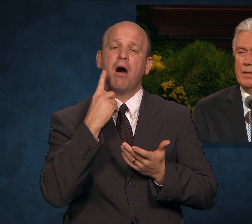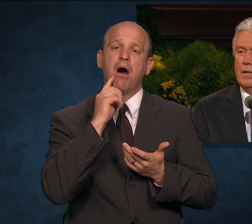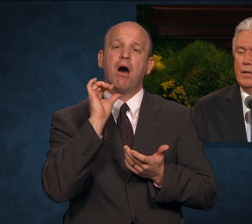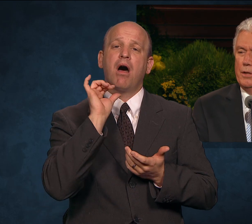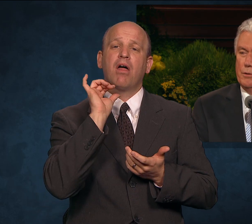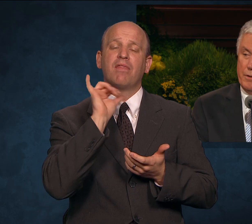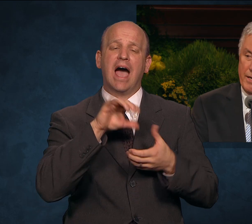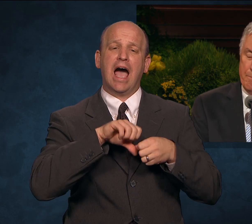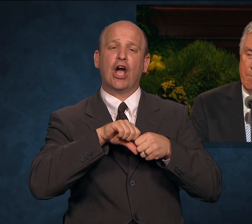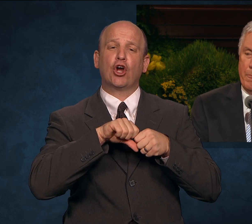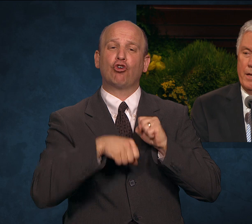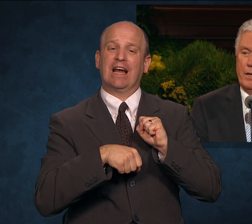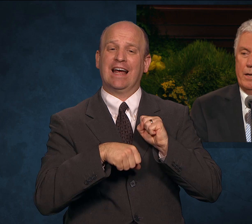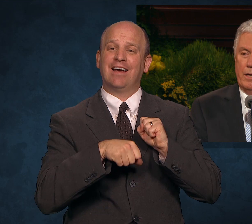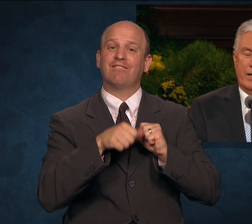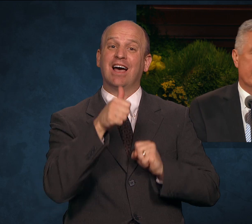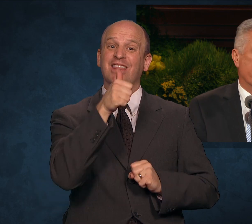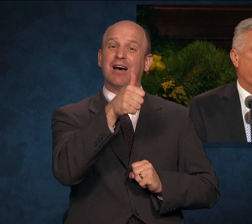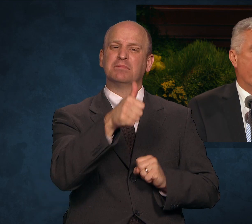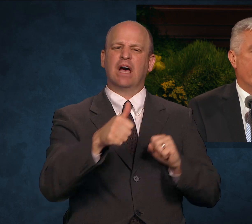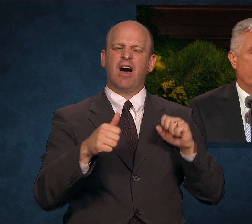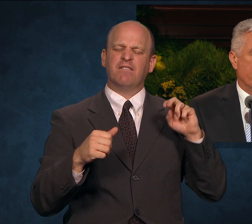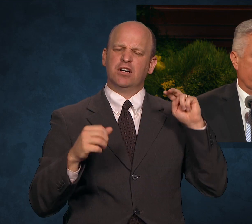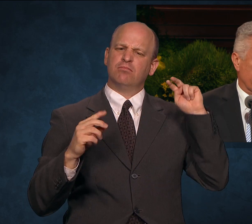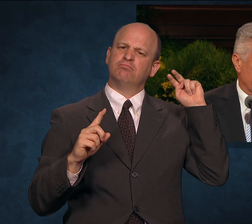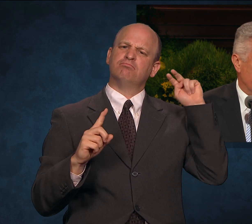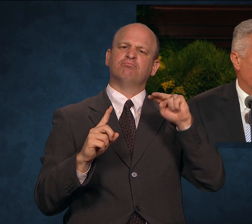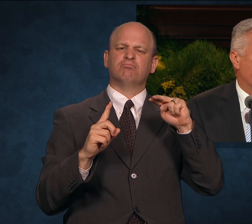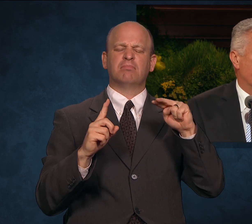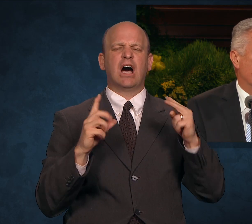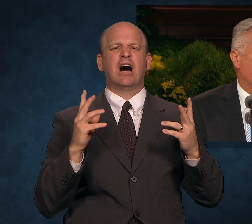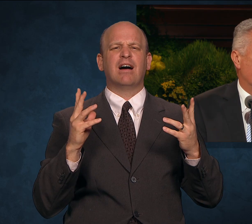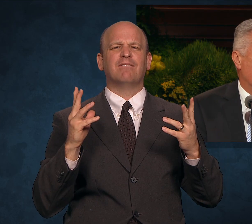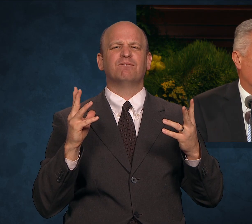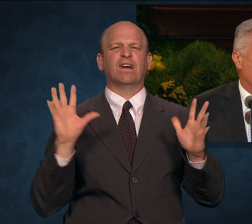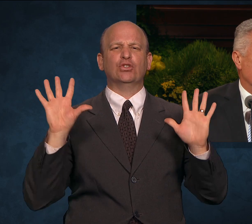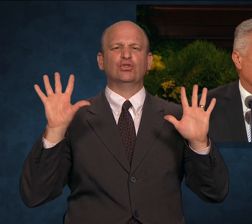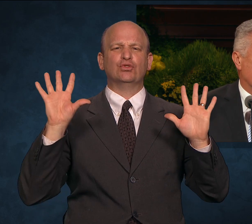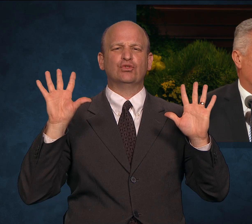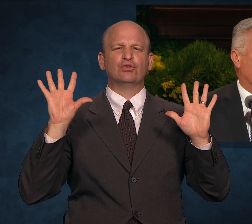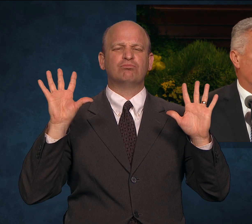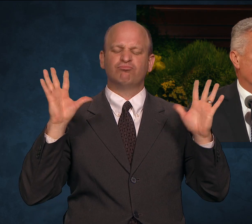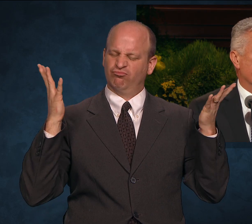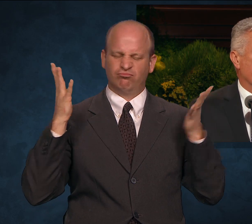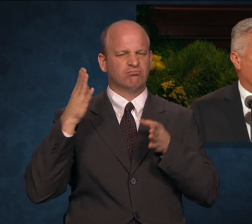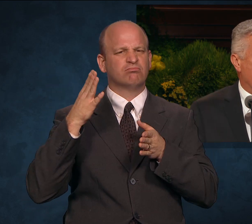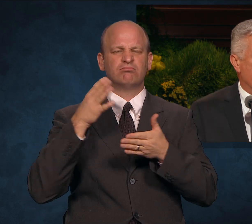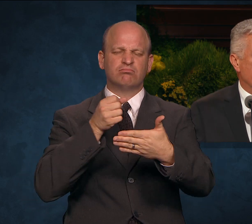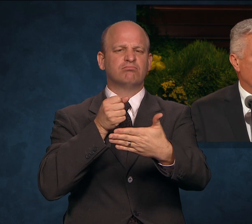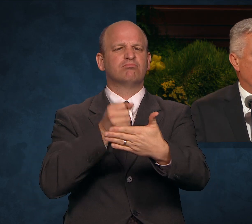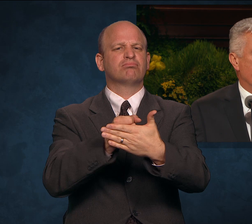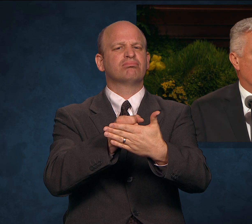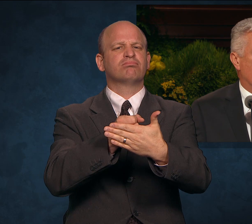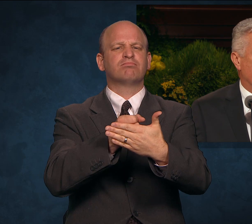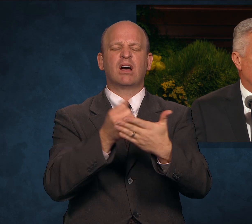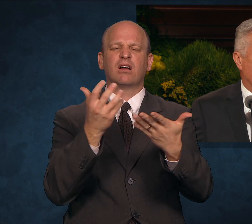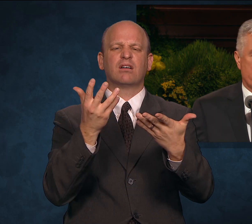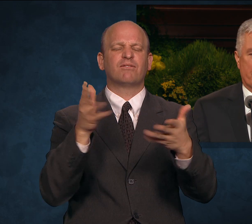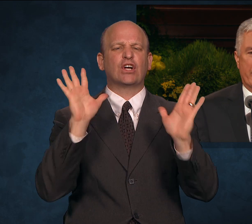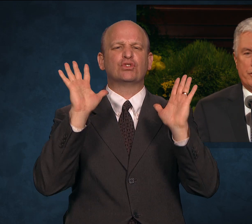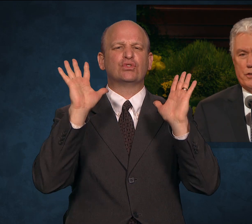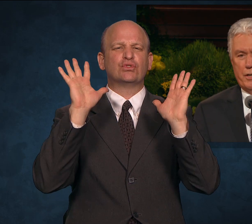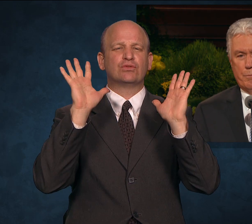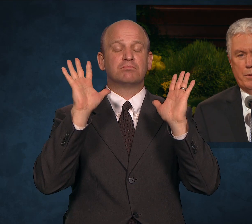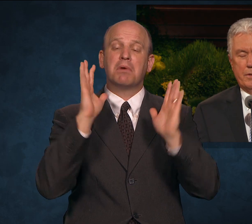seems to them as an ending some are facing the end of a